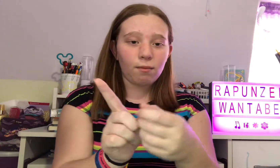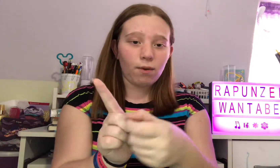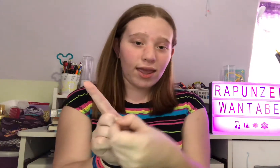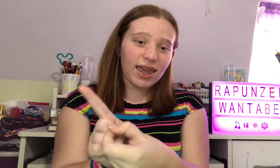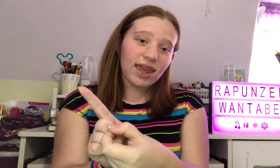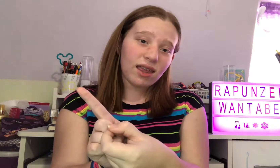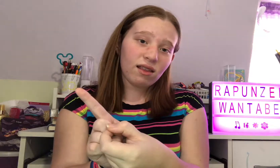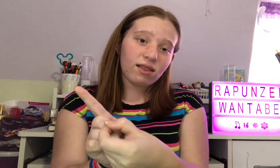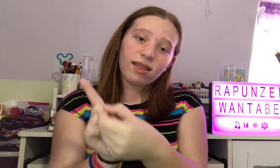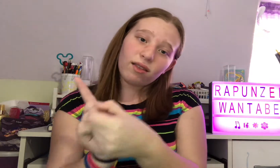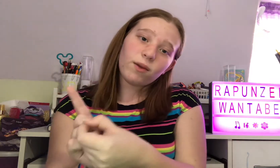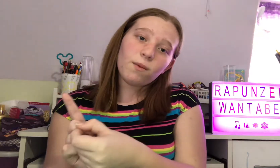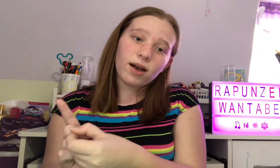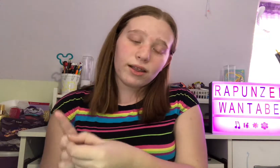went in, that's what you want to do.